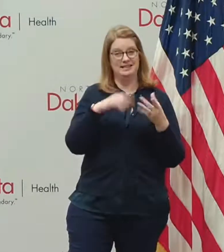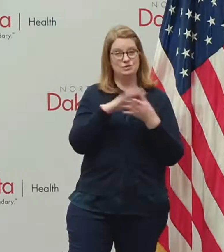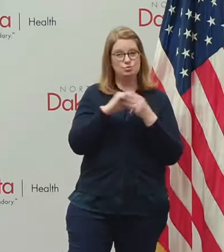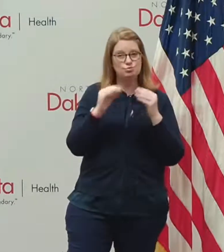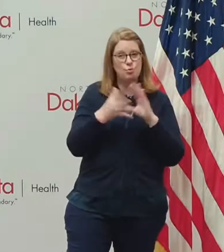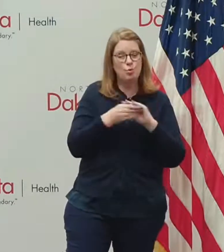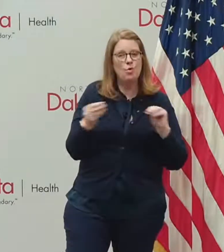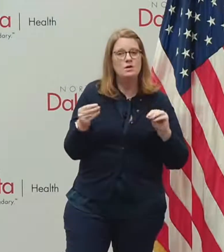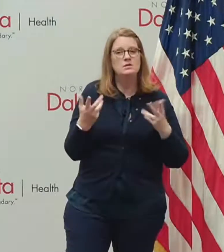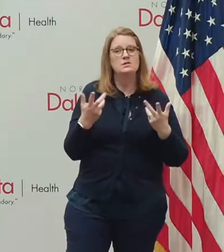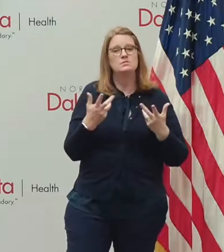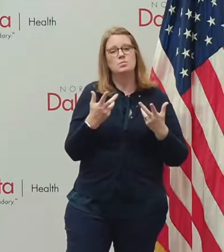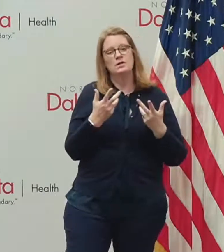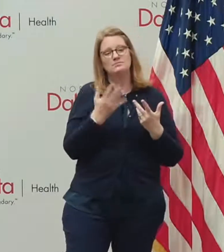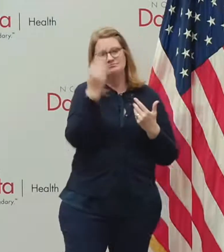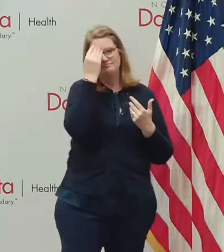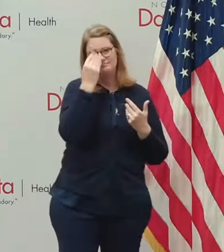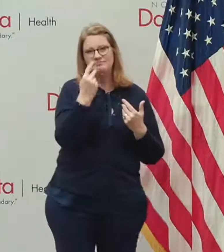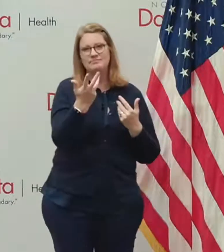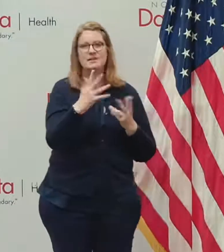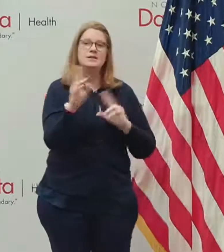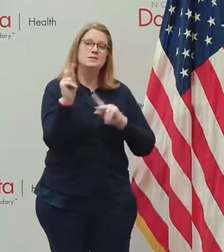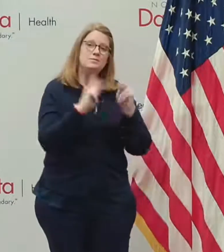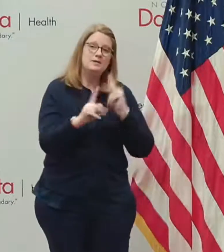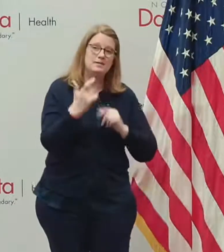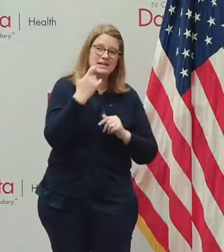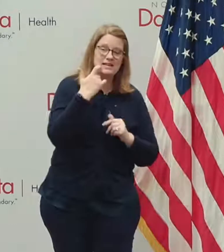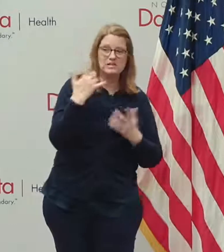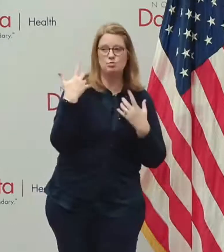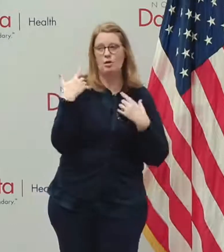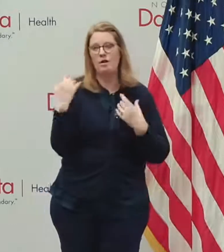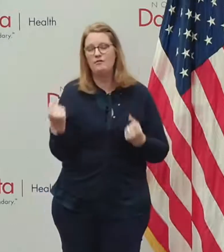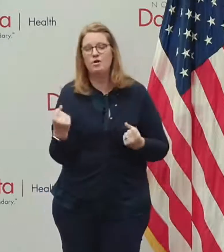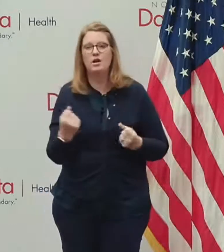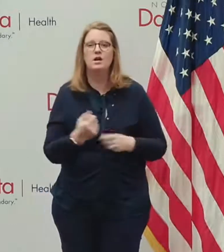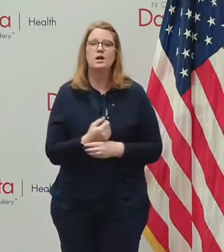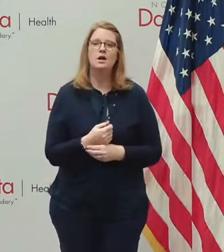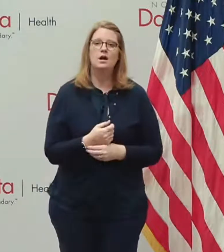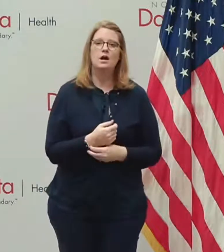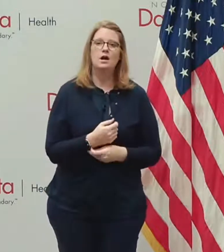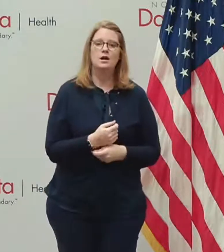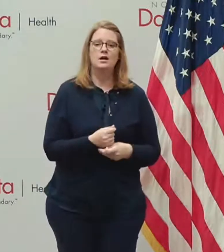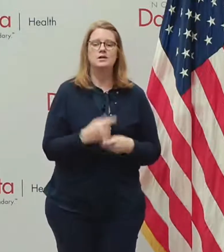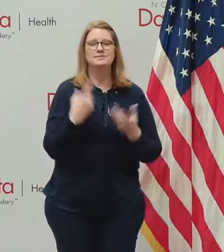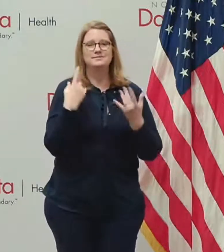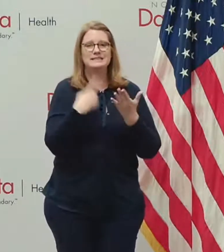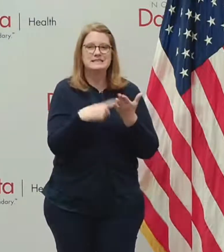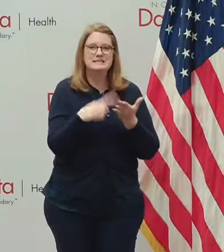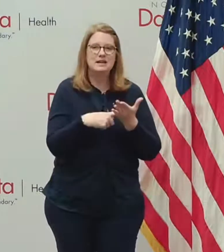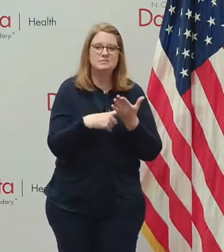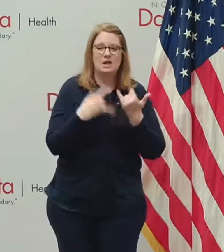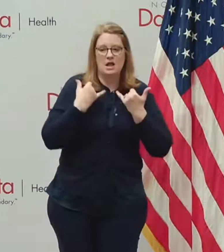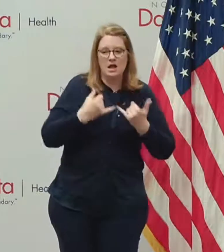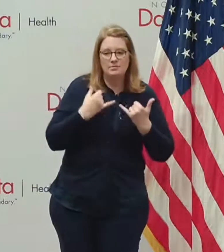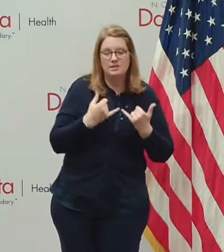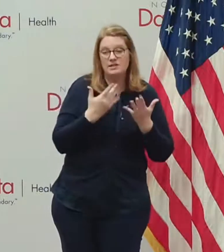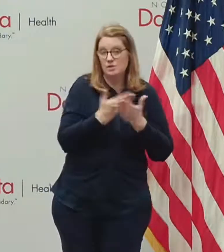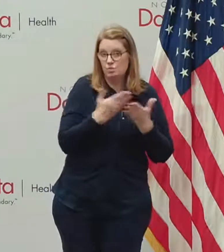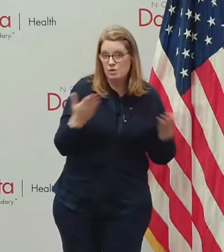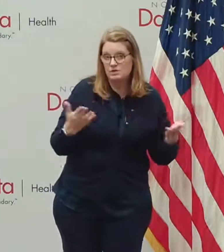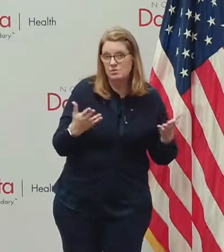stories of people's addiction and recovery. We're going to talk about updates on resources and programs